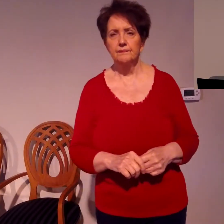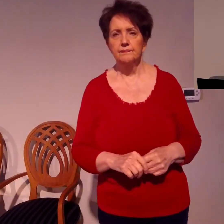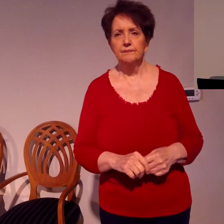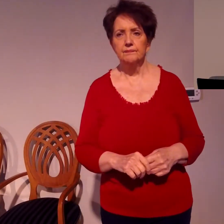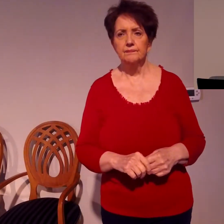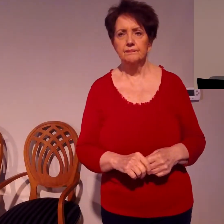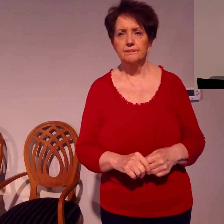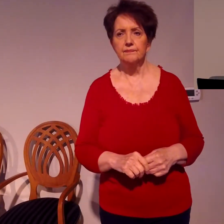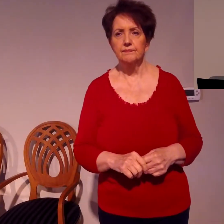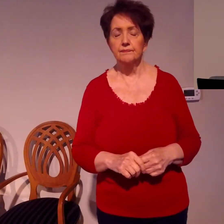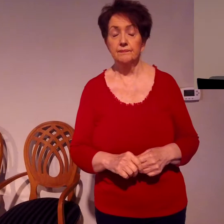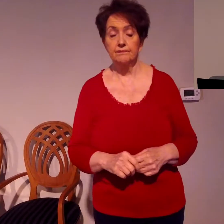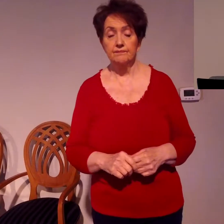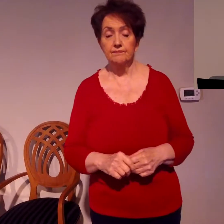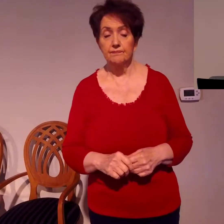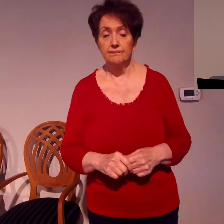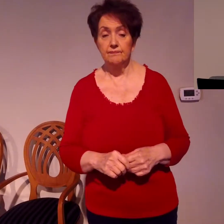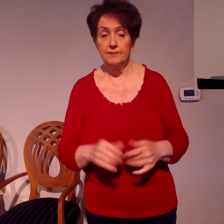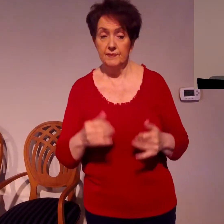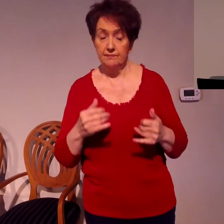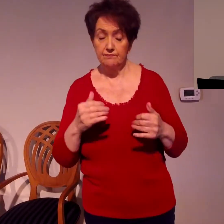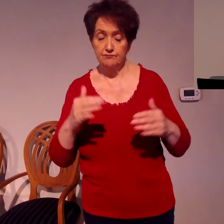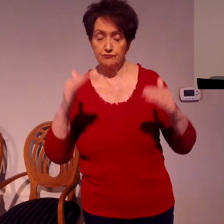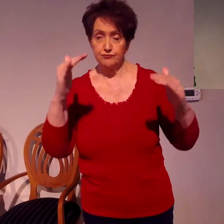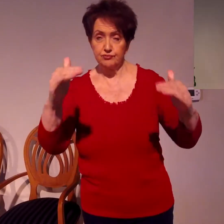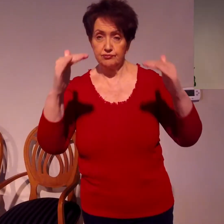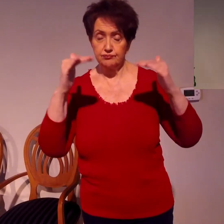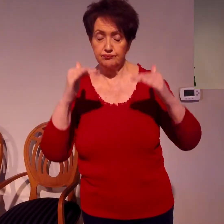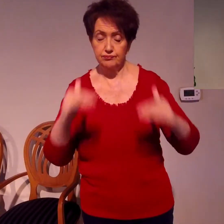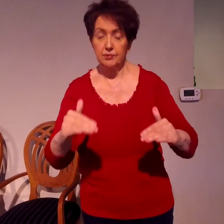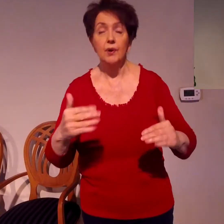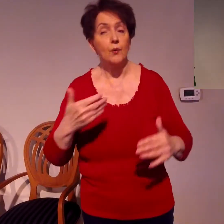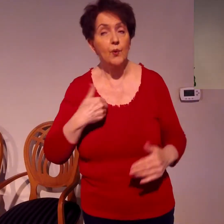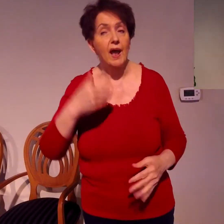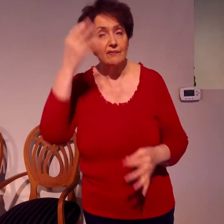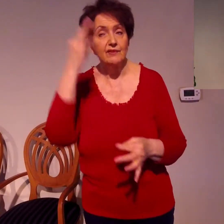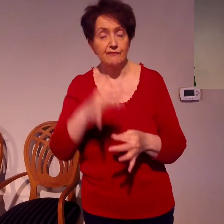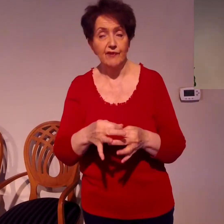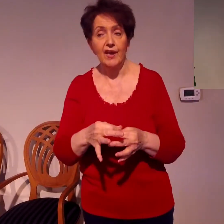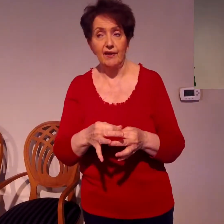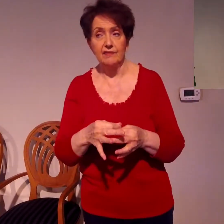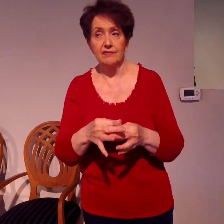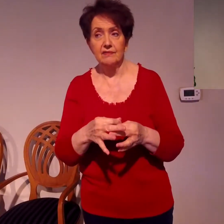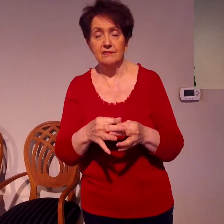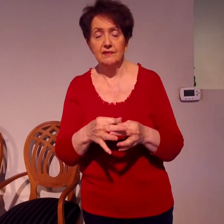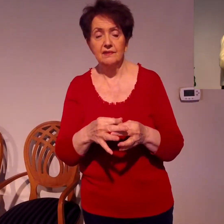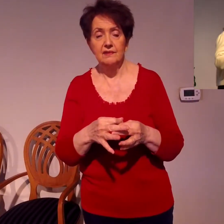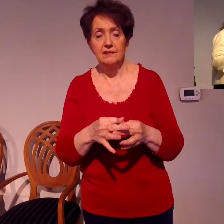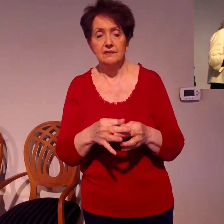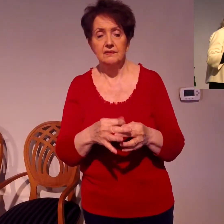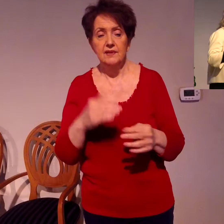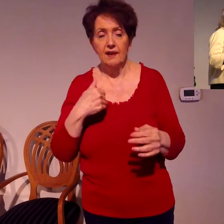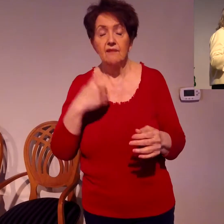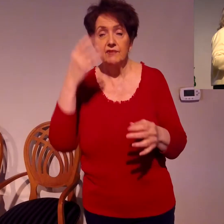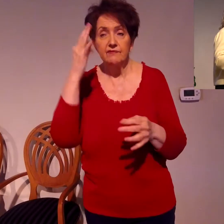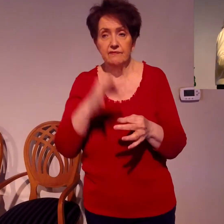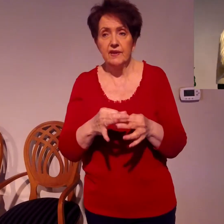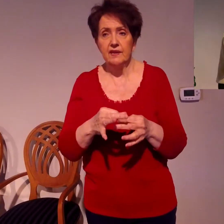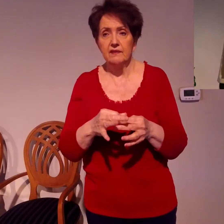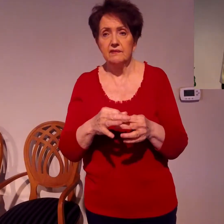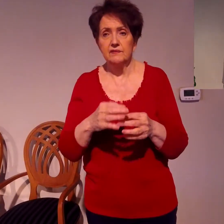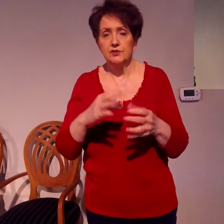So now that we got that understanding, then we can have this faith, to begin to have this faith to shape